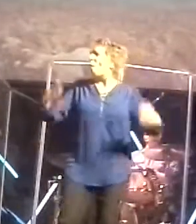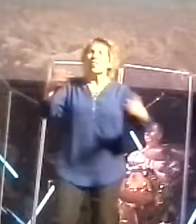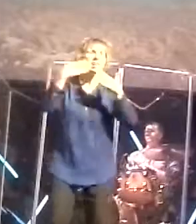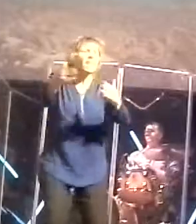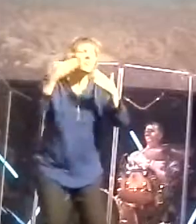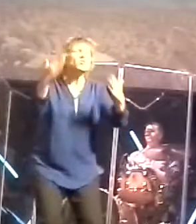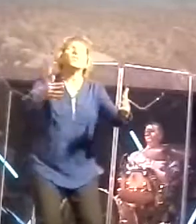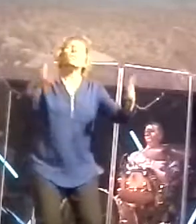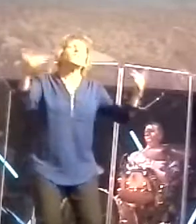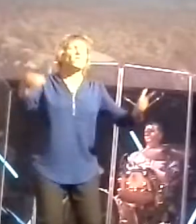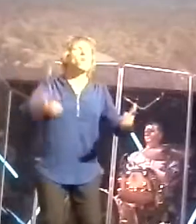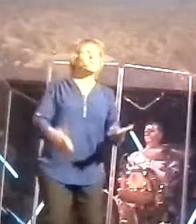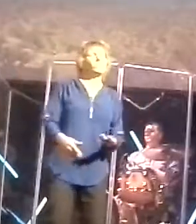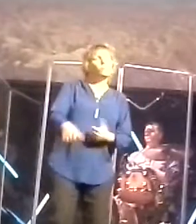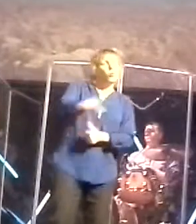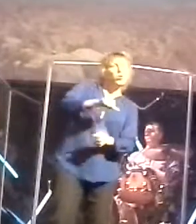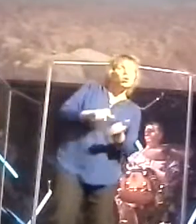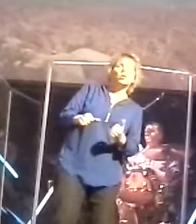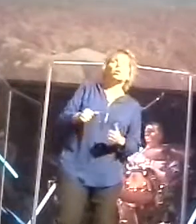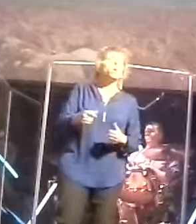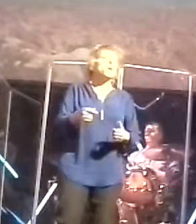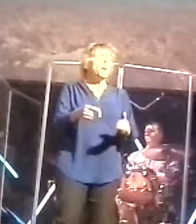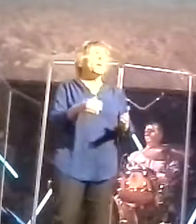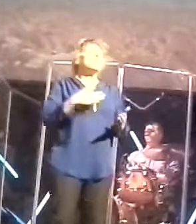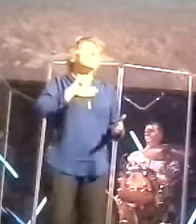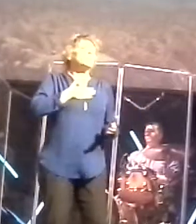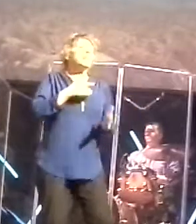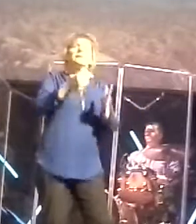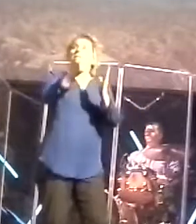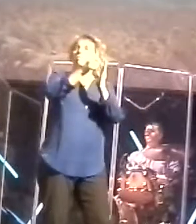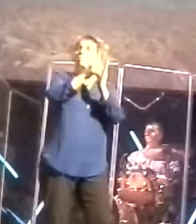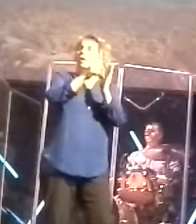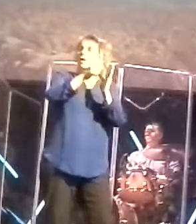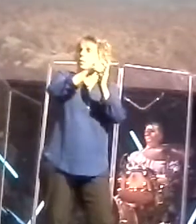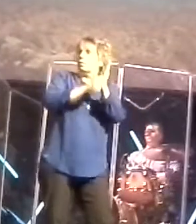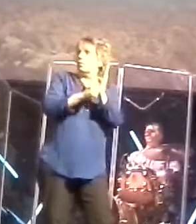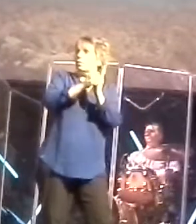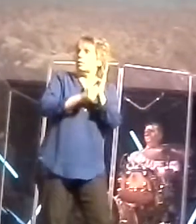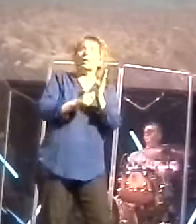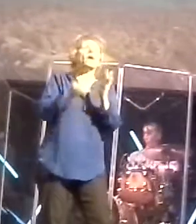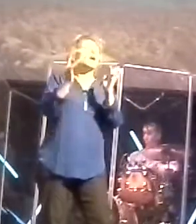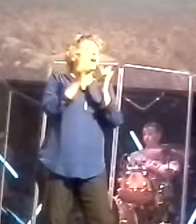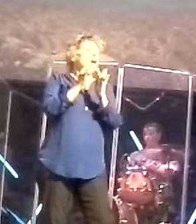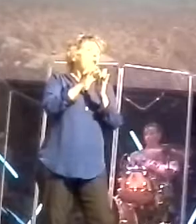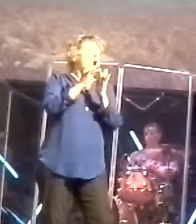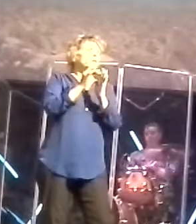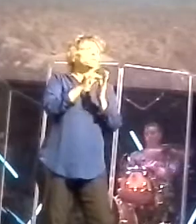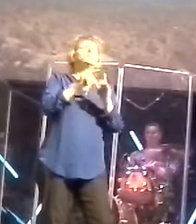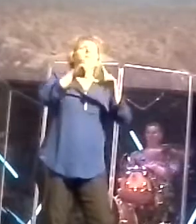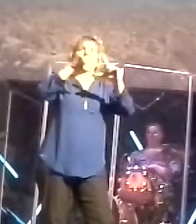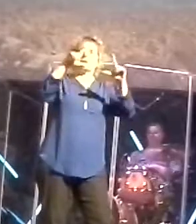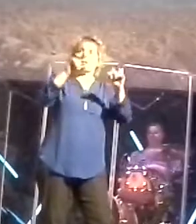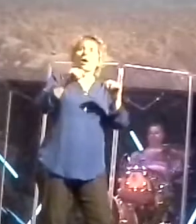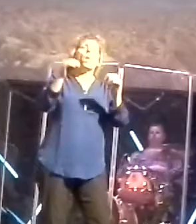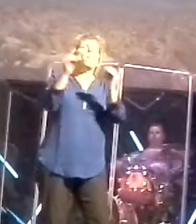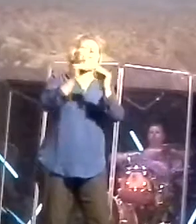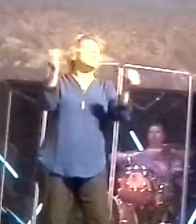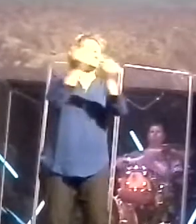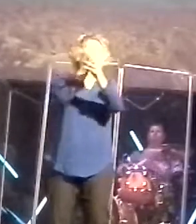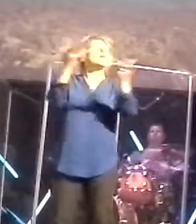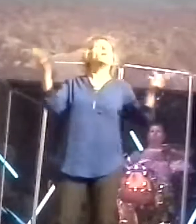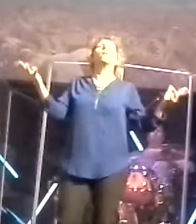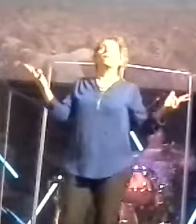much for hanging out with us. Please fill out the Connect card in the seat backs of your chairs. We'd love to connect with you and give you some more information, what we're all